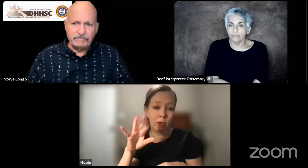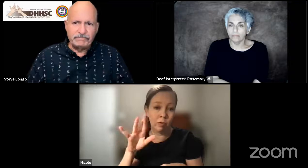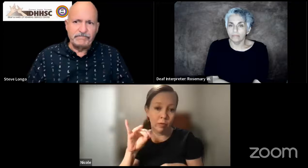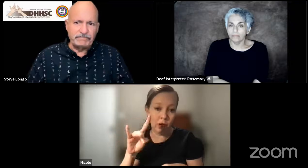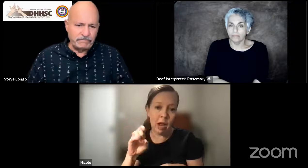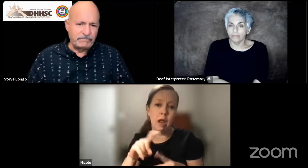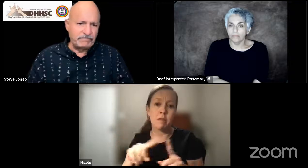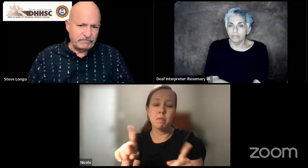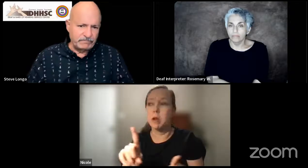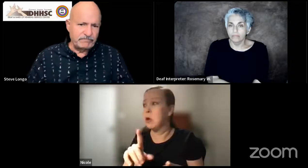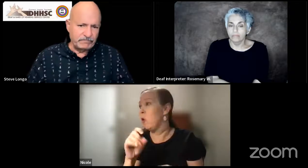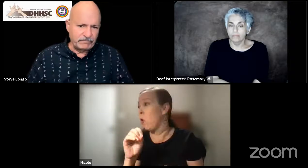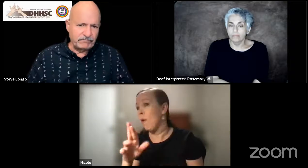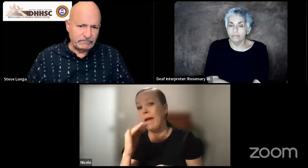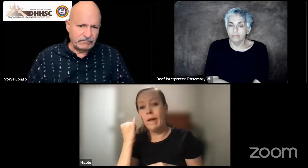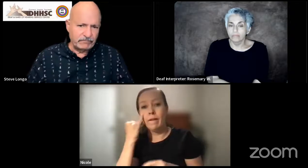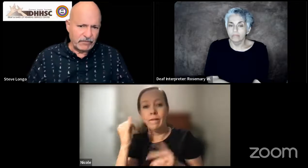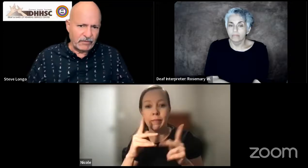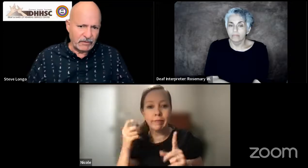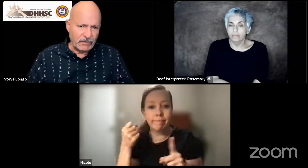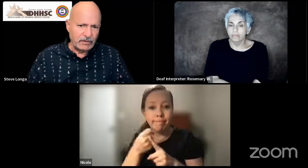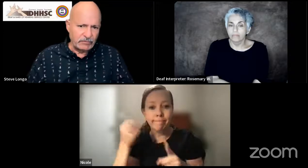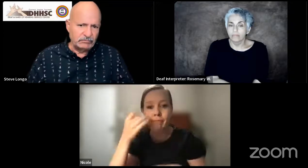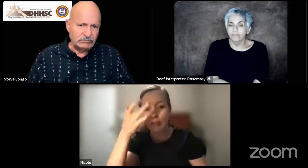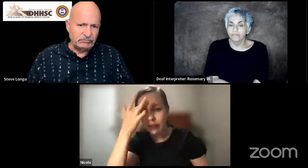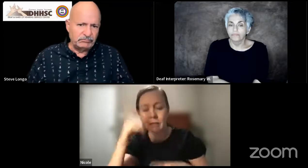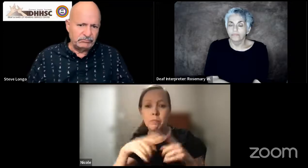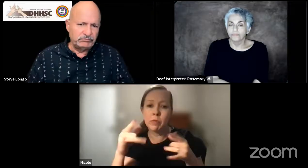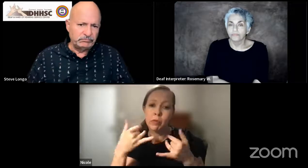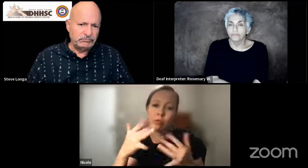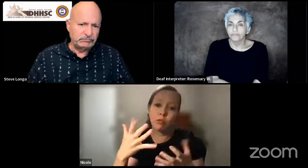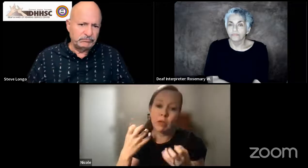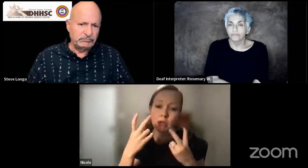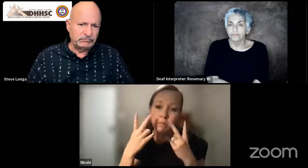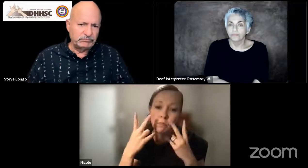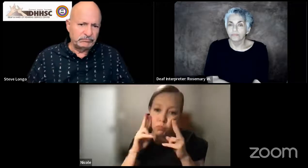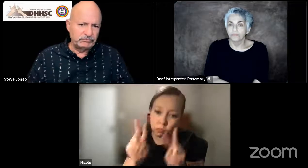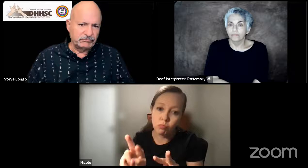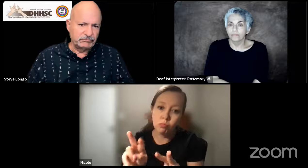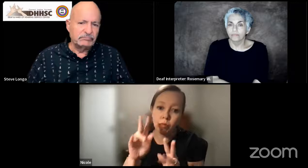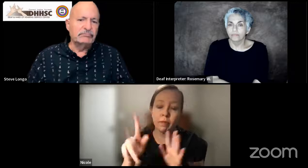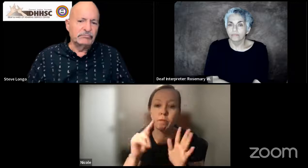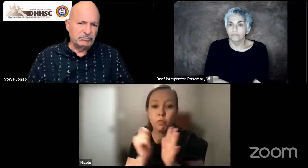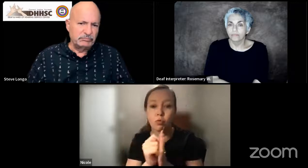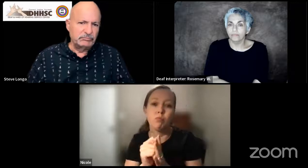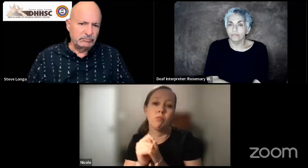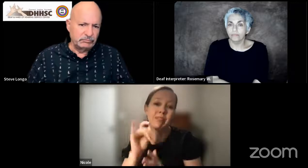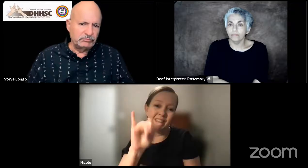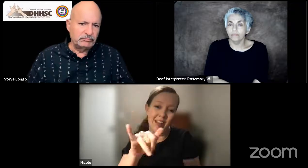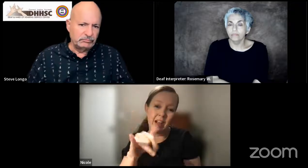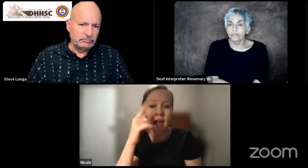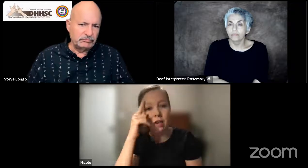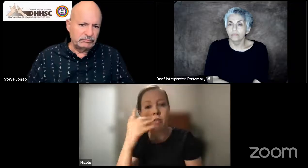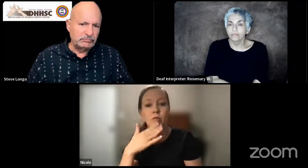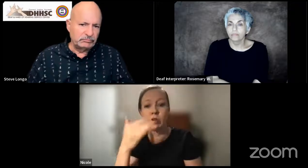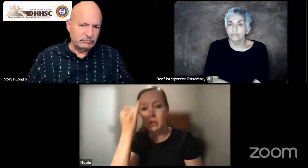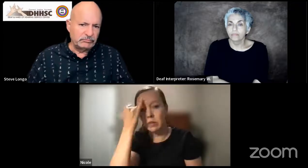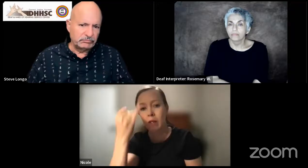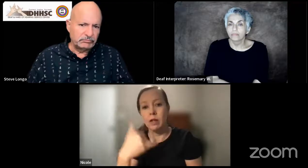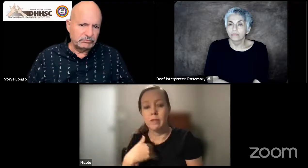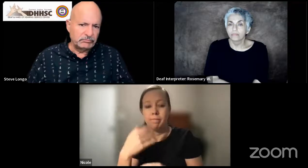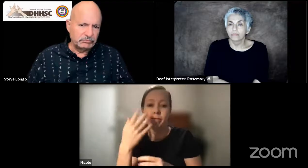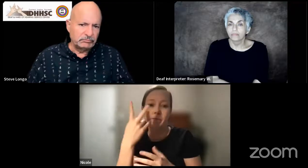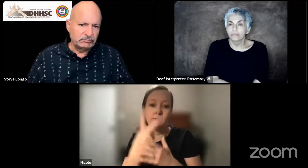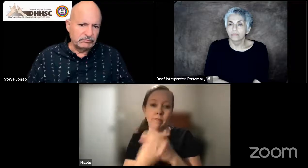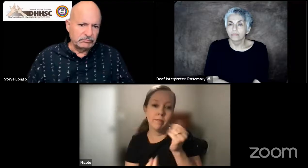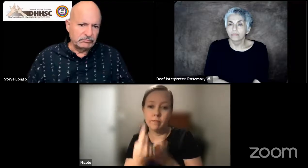if for some reason somebody isn't able to either drive or find a ride or get sick suddenly, they can still